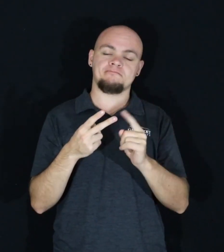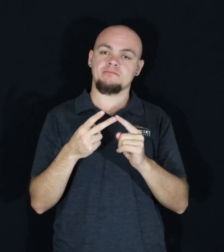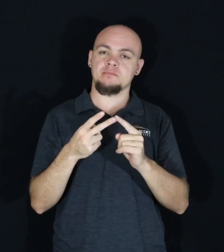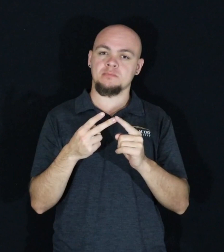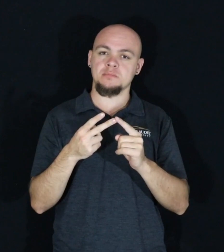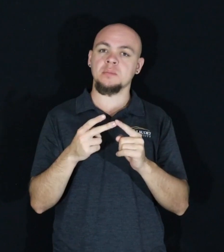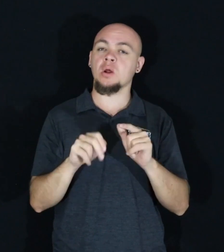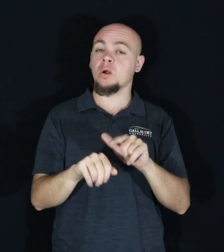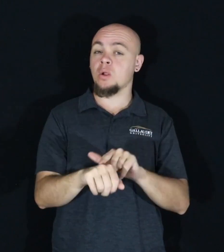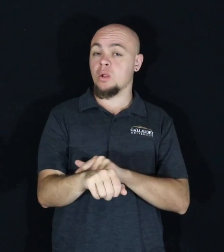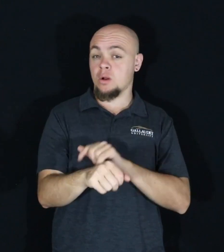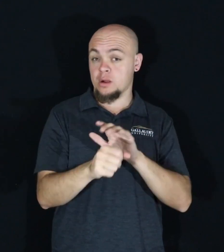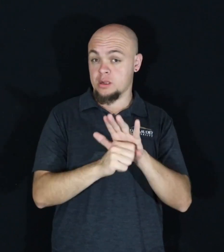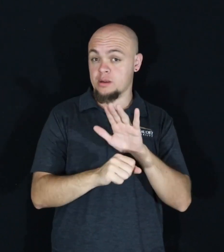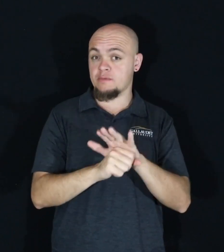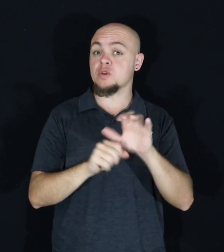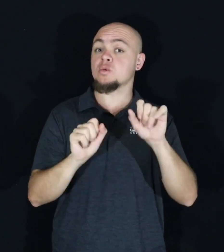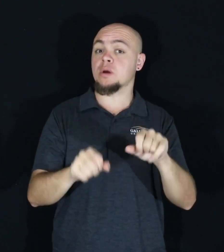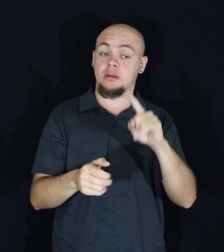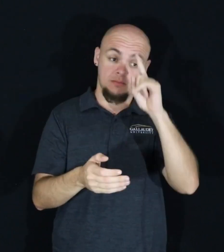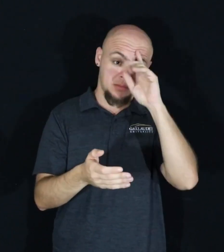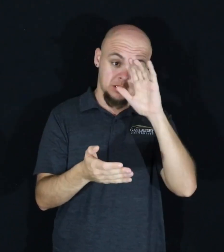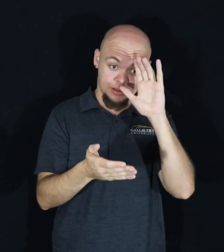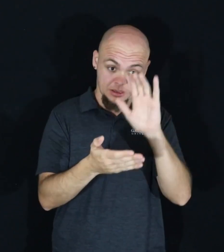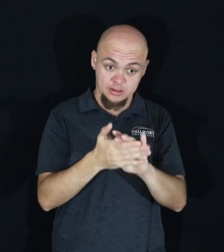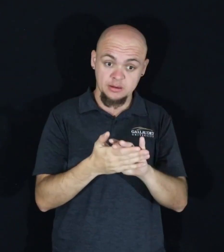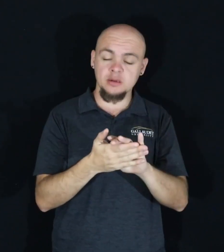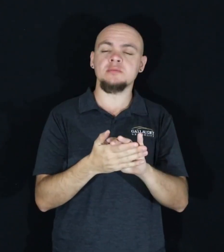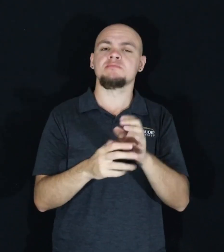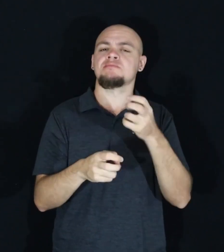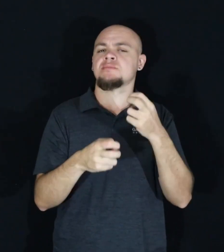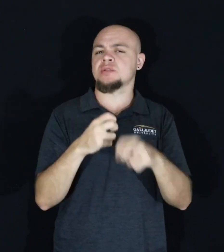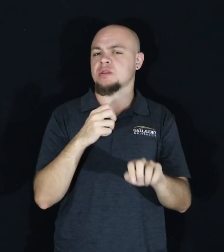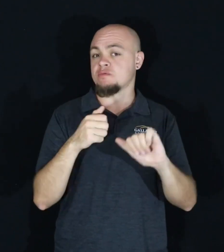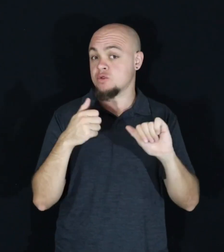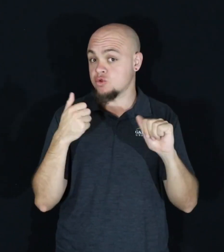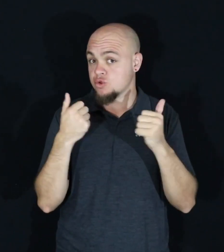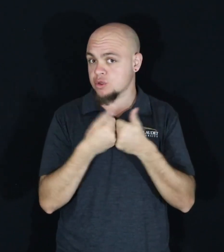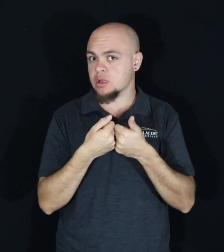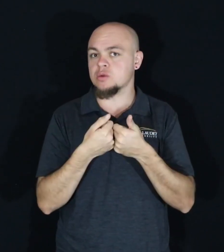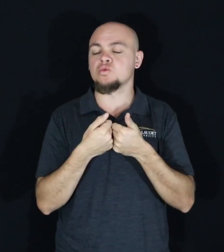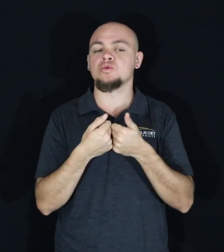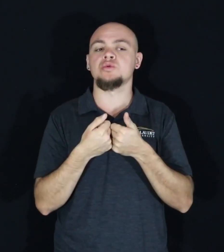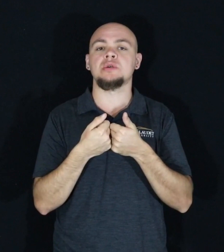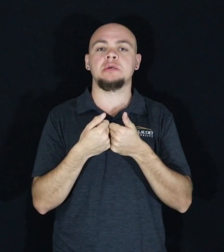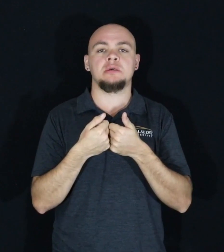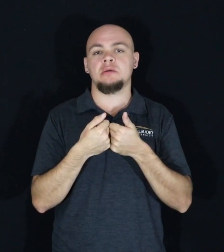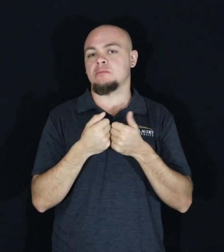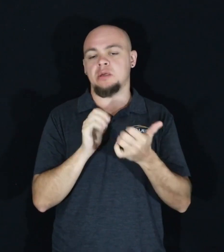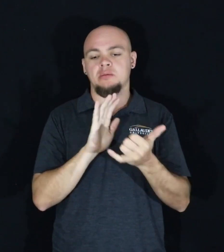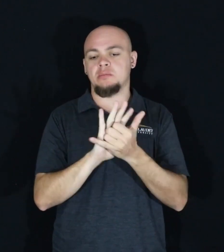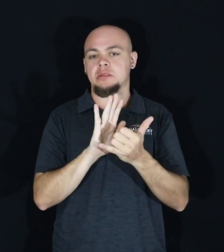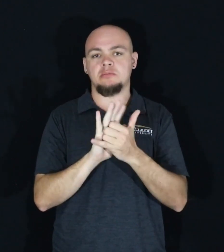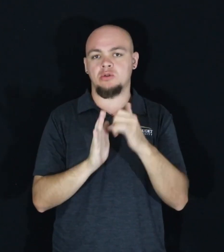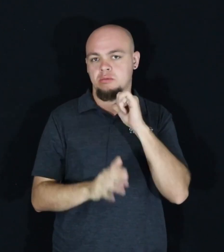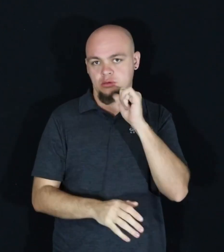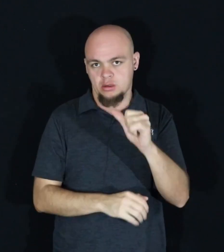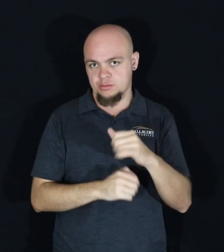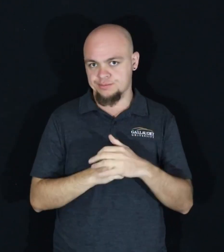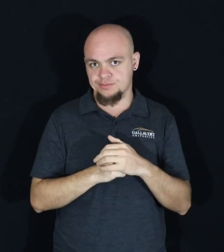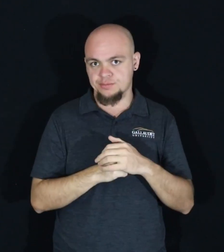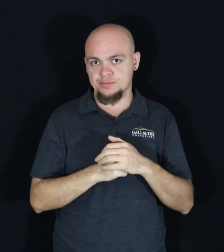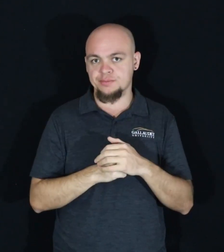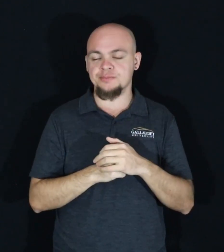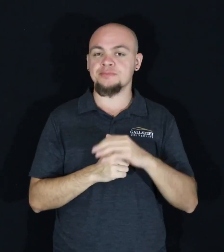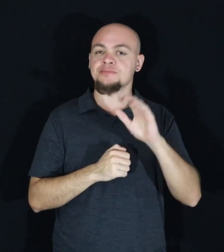long enough to be believable. A difficult challenge, but not impossible. I